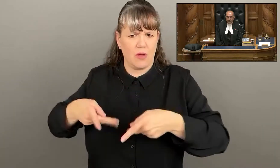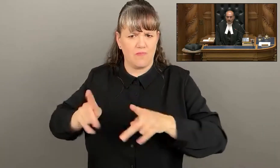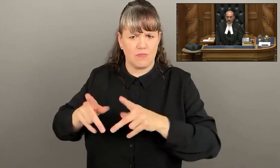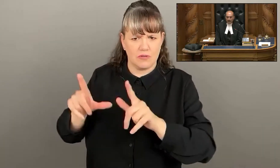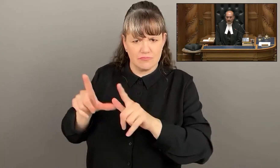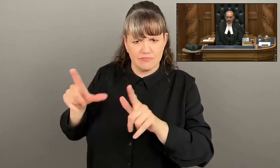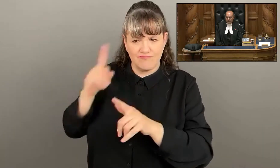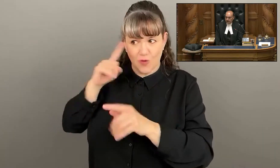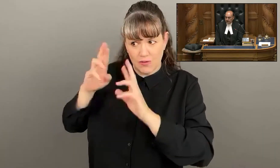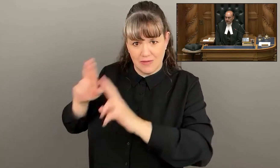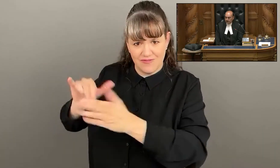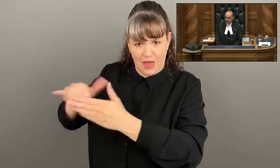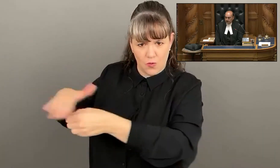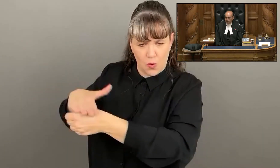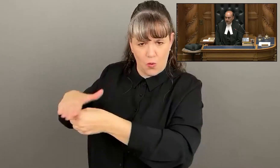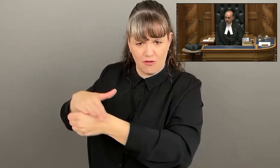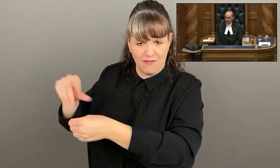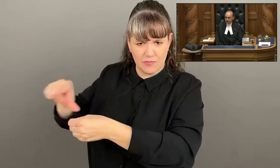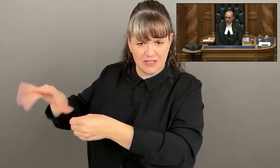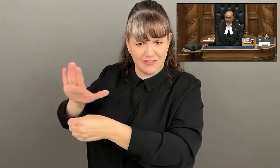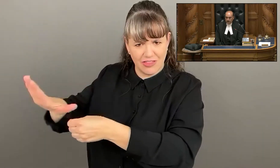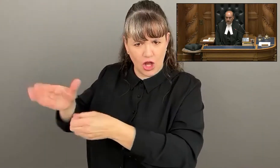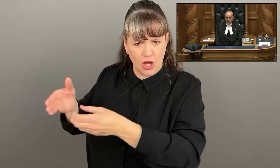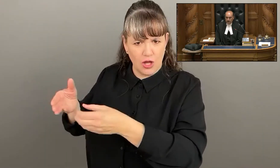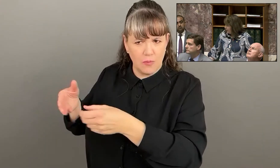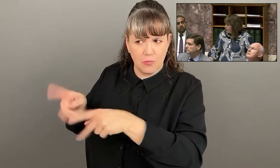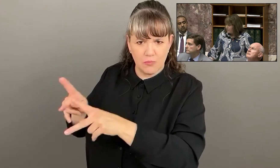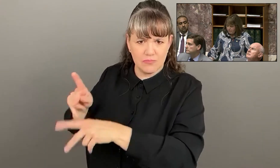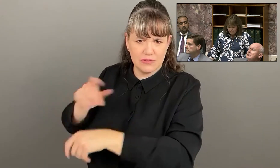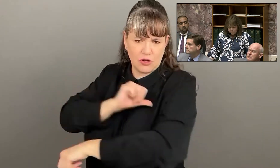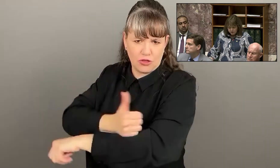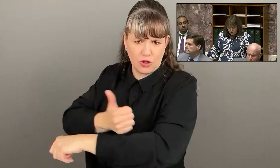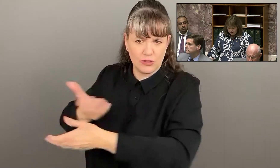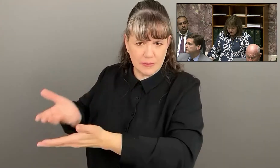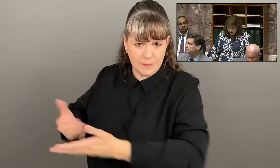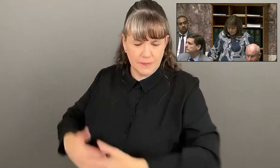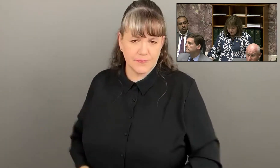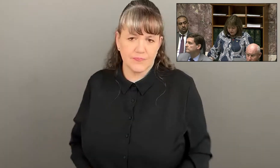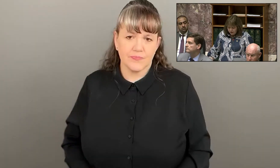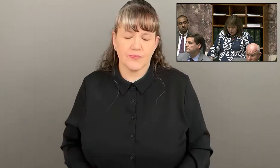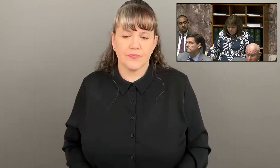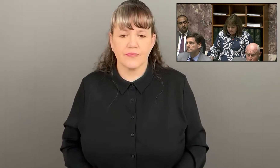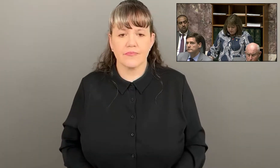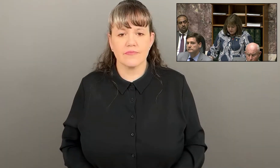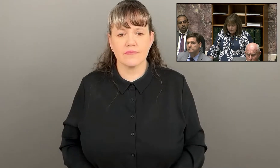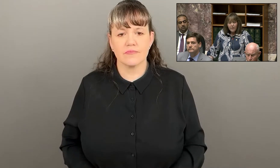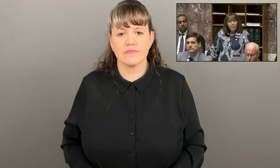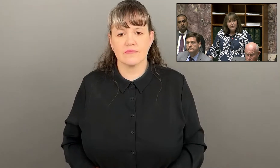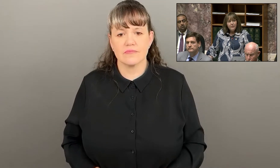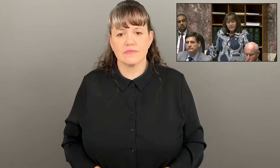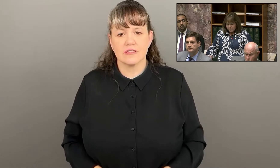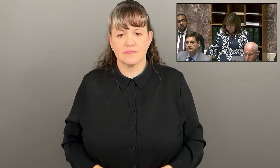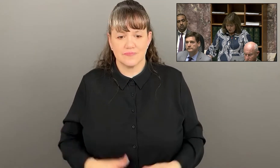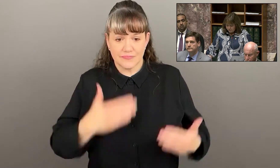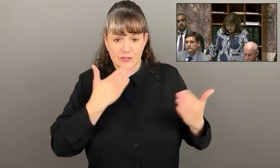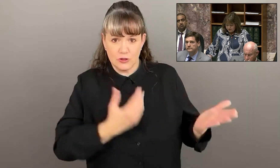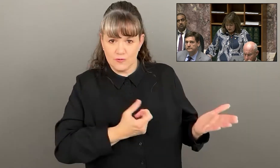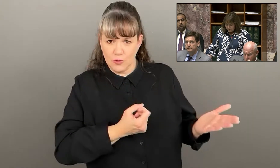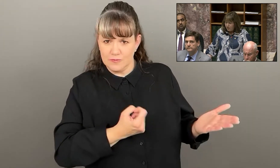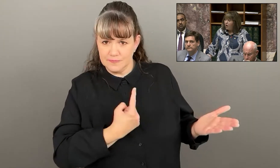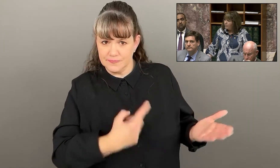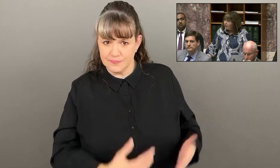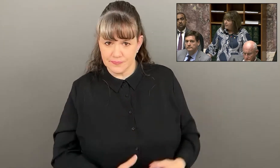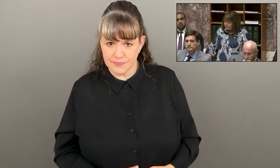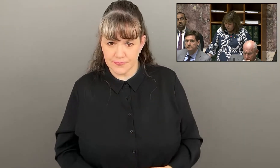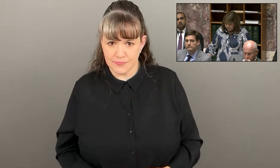Minister of Environment. Thank you, Honourable Speaker, and thank you to the member for the question. The BC Environmental Assessment Office